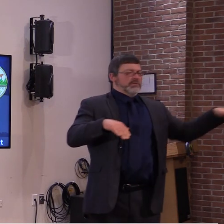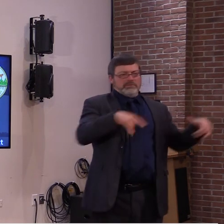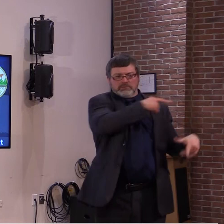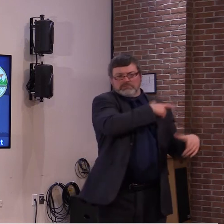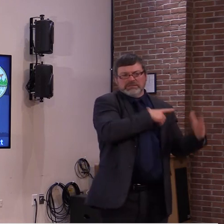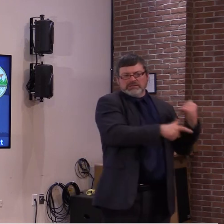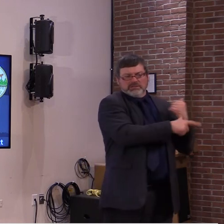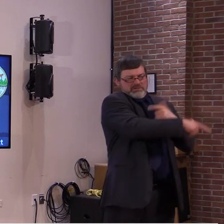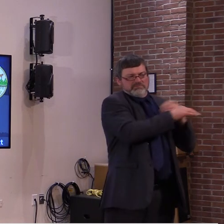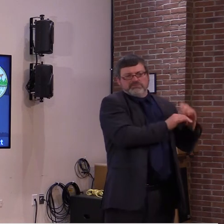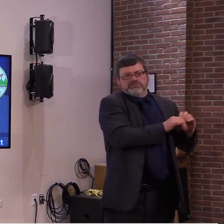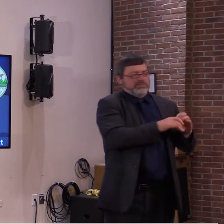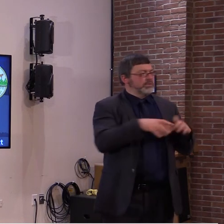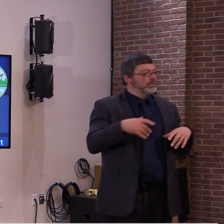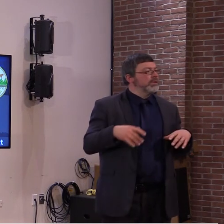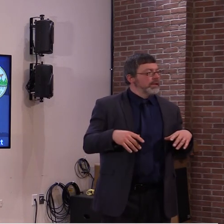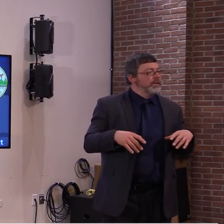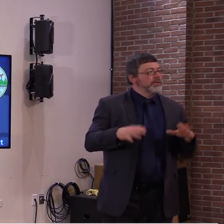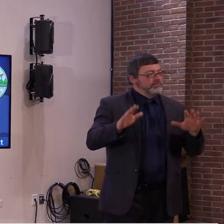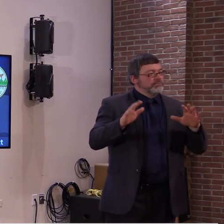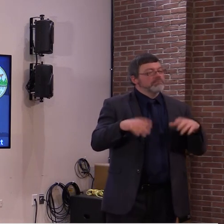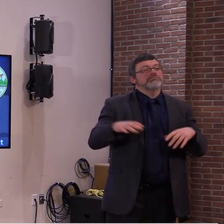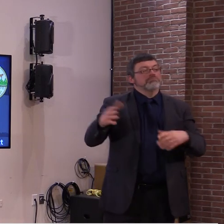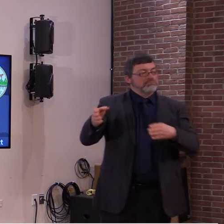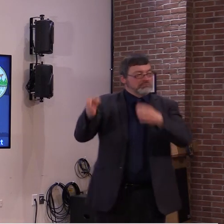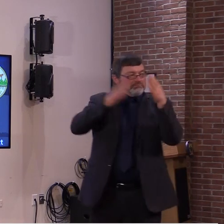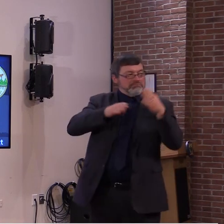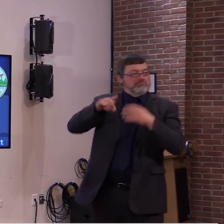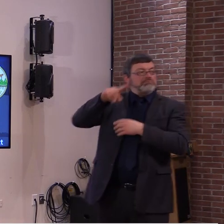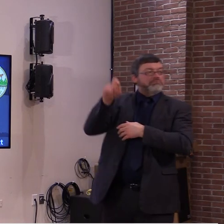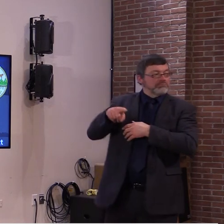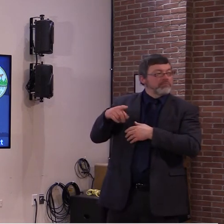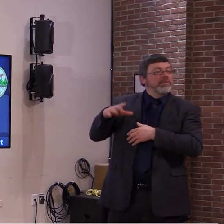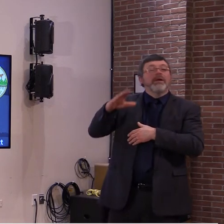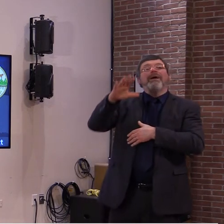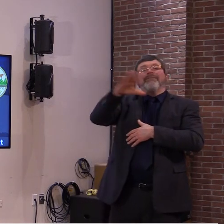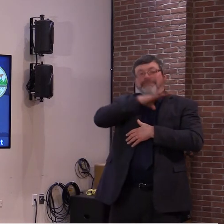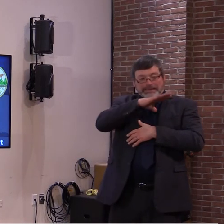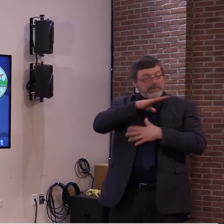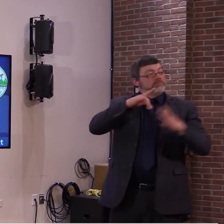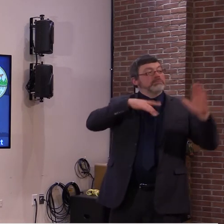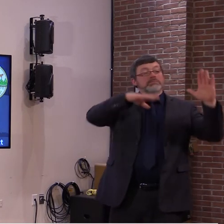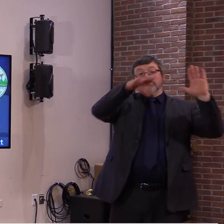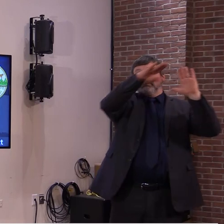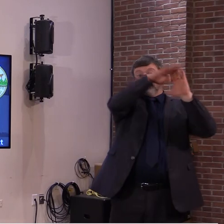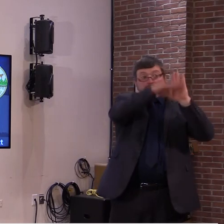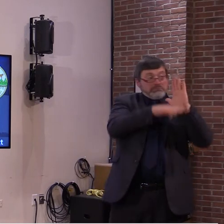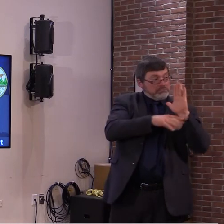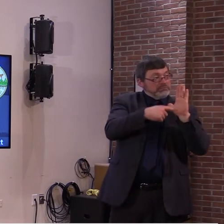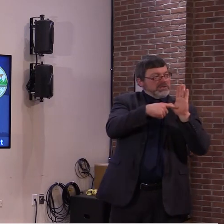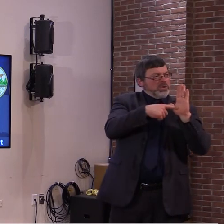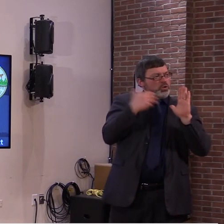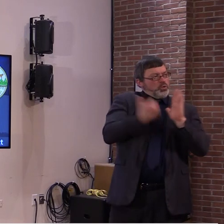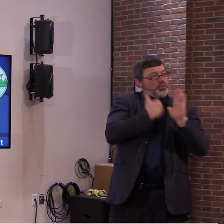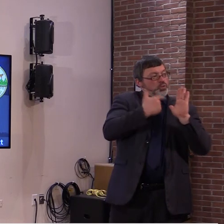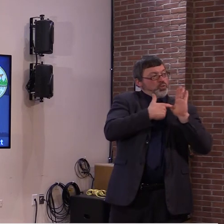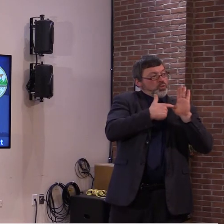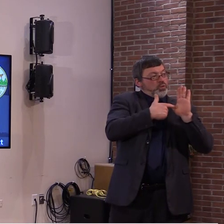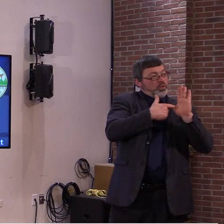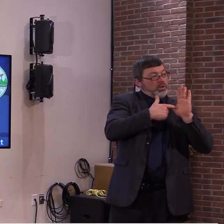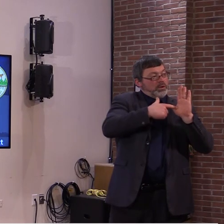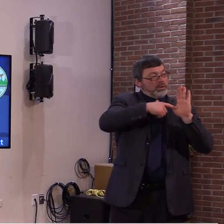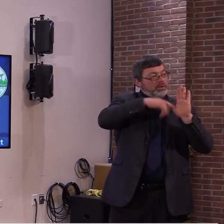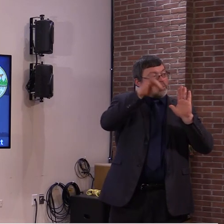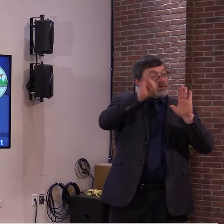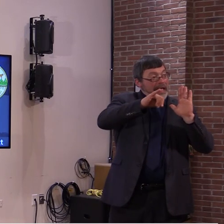new guidelines would allow you to use the trust fund in a more discretionary way. Is that part of the new plan